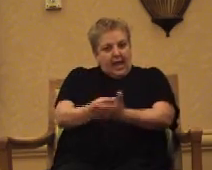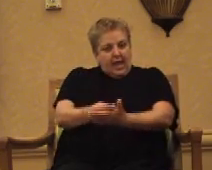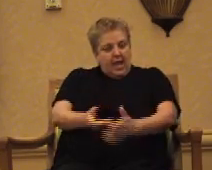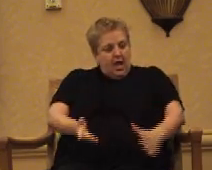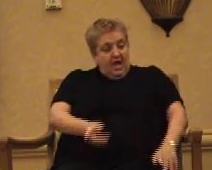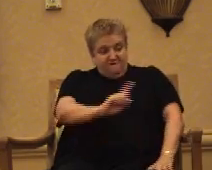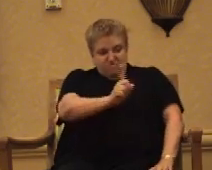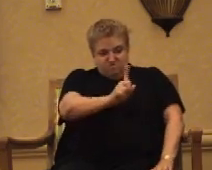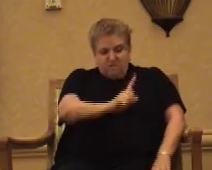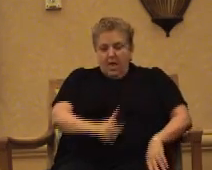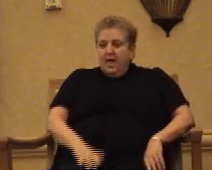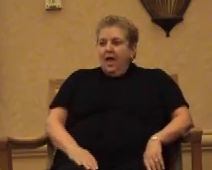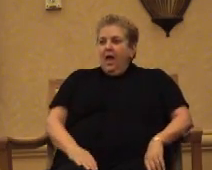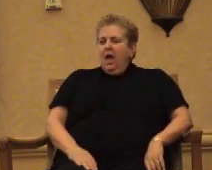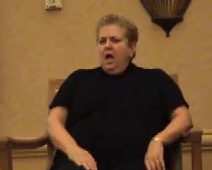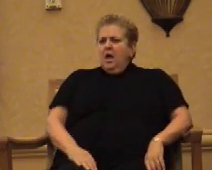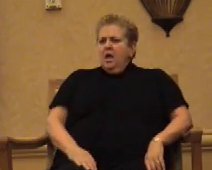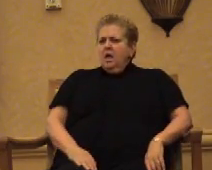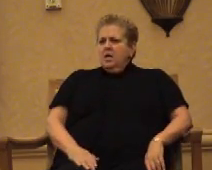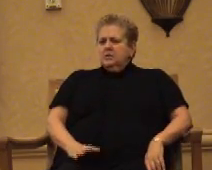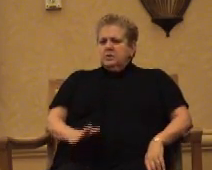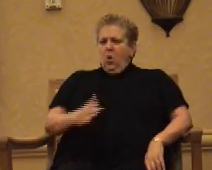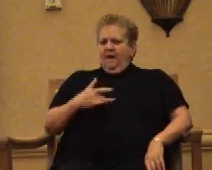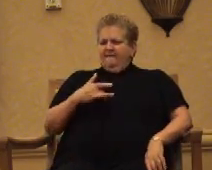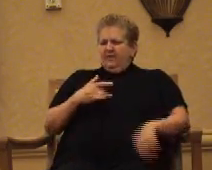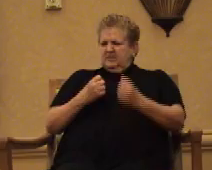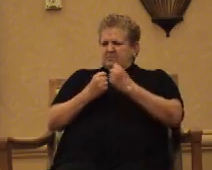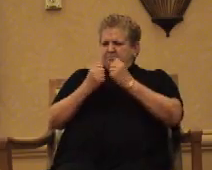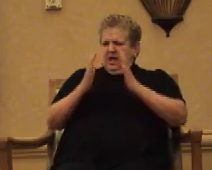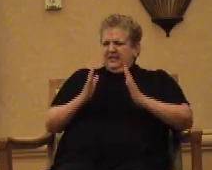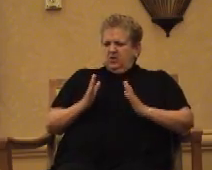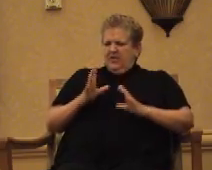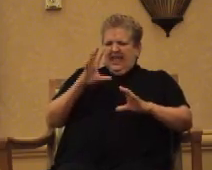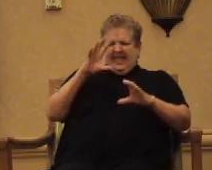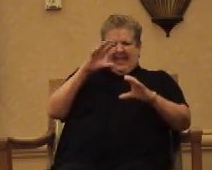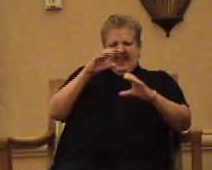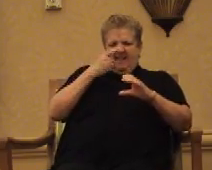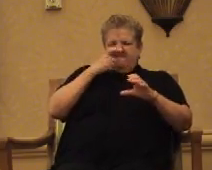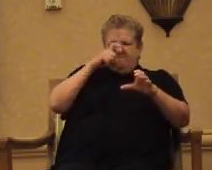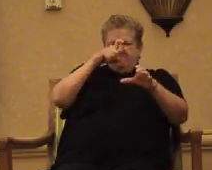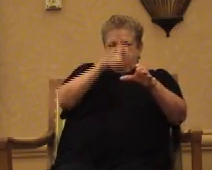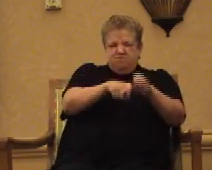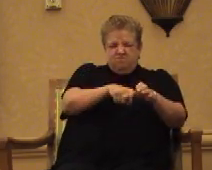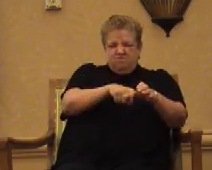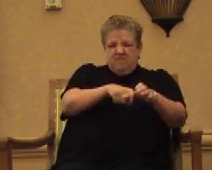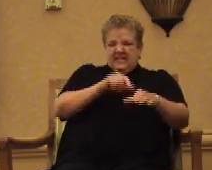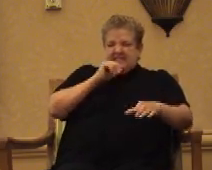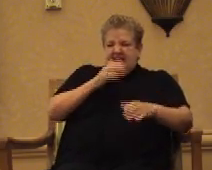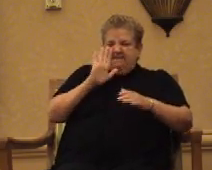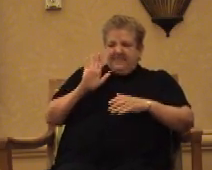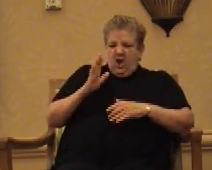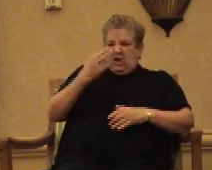So my take on sponsors were they're people who get involved in stuff that's none of their goddamn business.